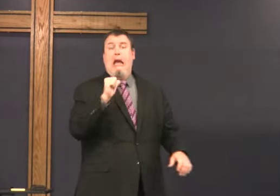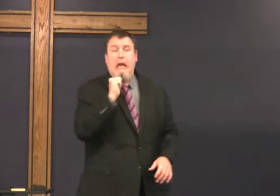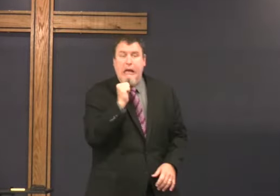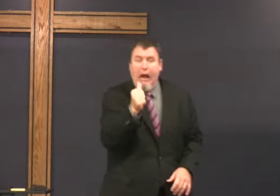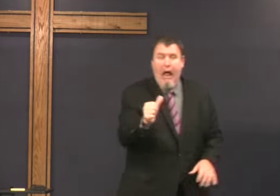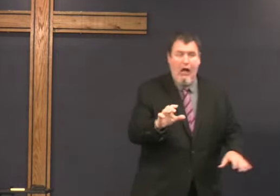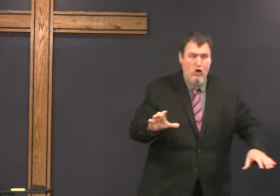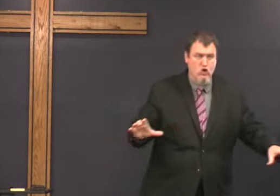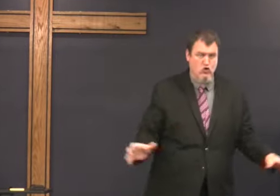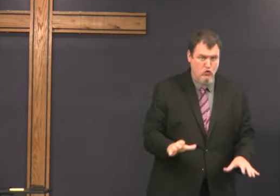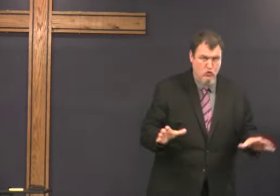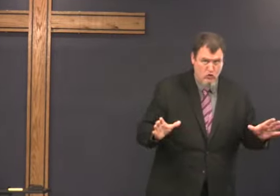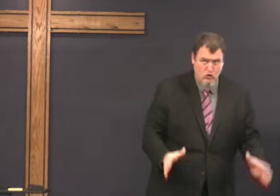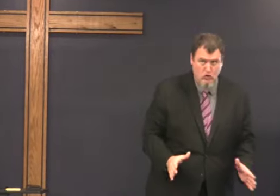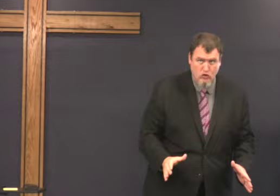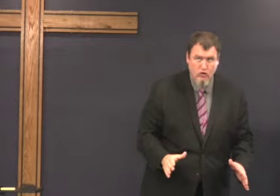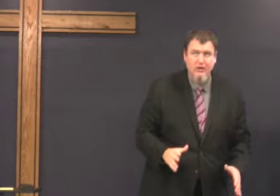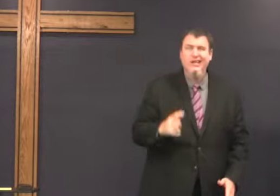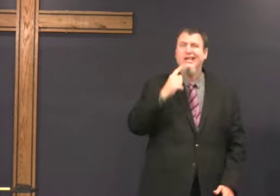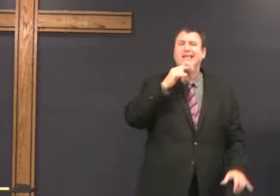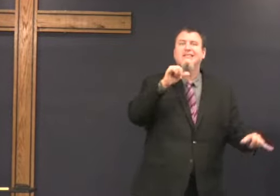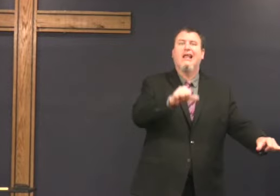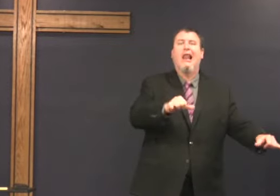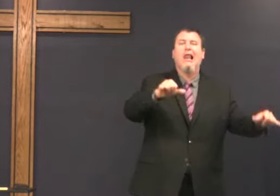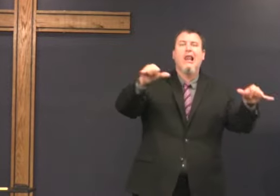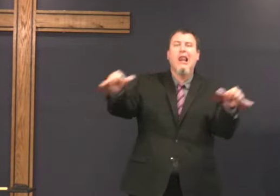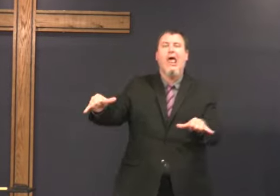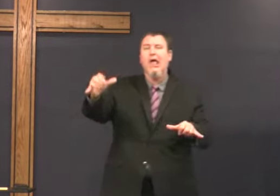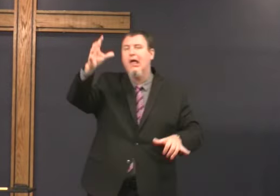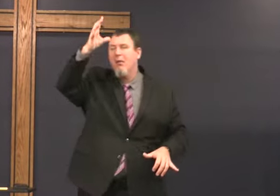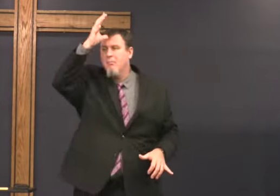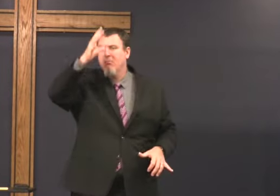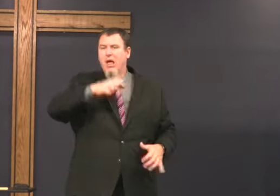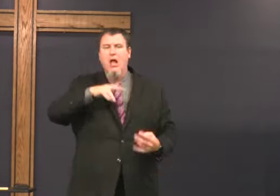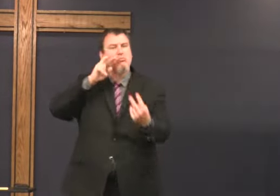If you're just sitting and being satisfied, I've done my work.